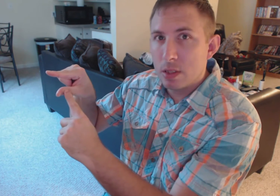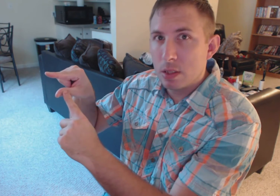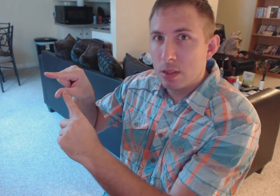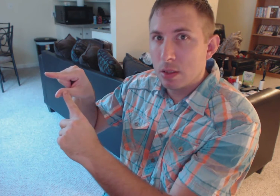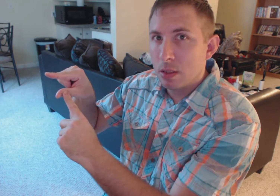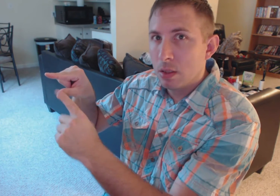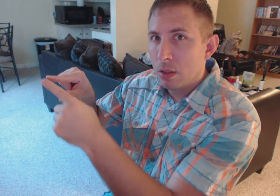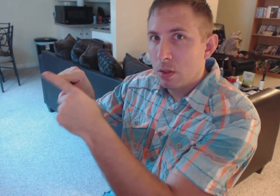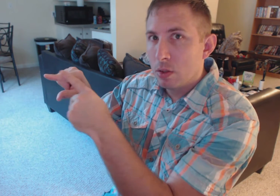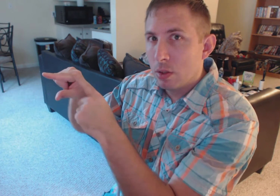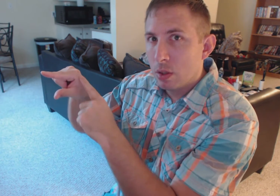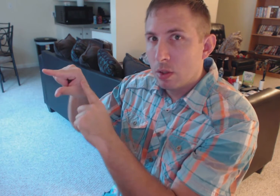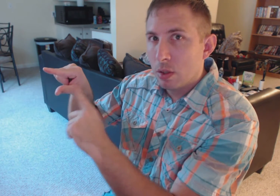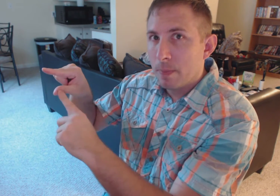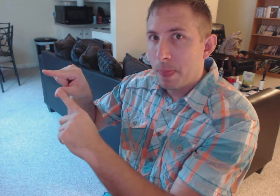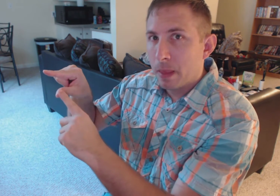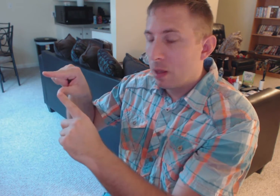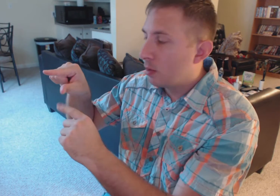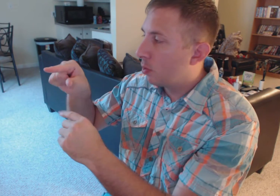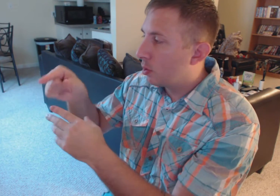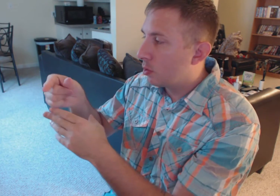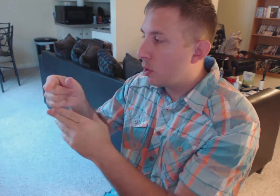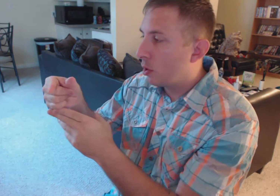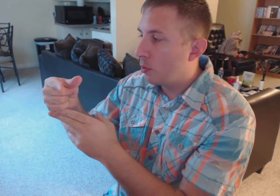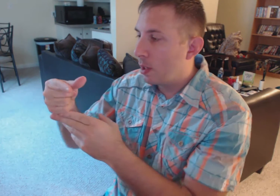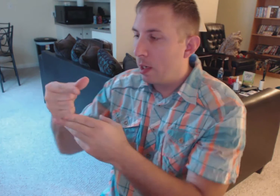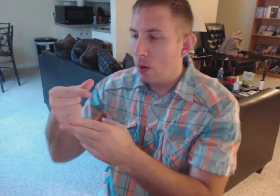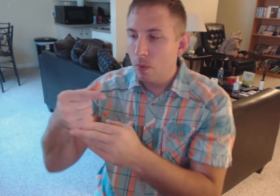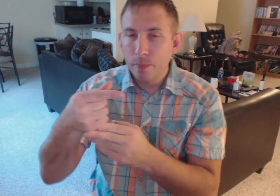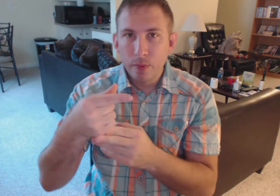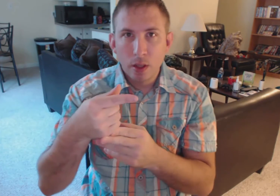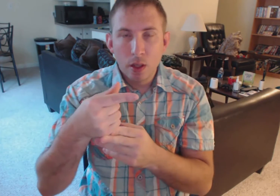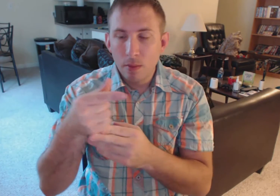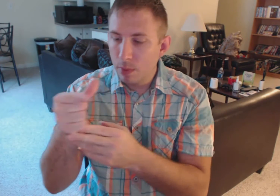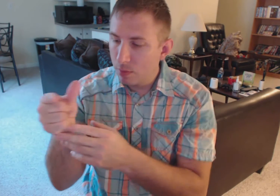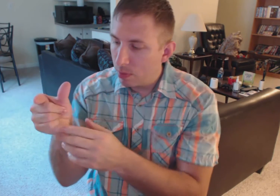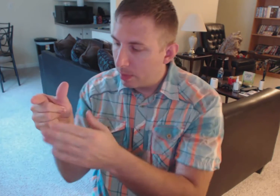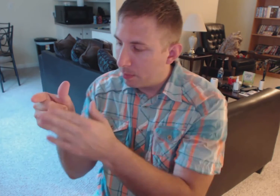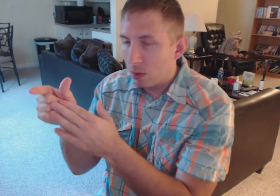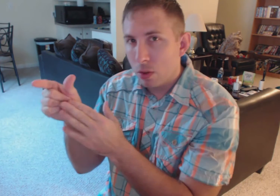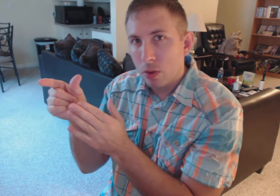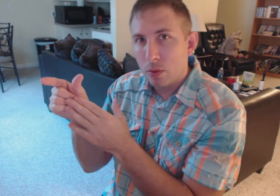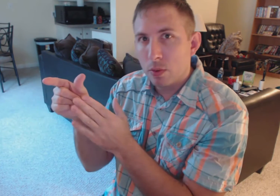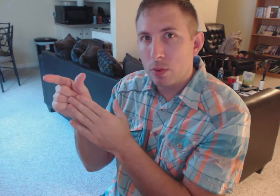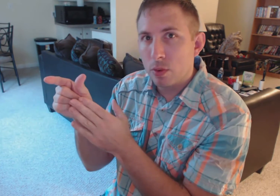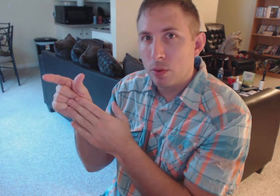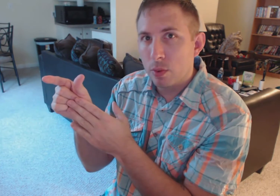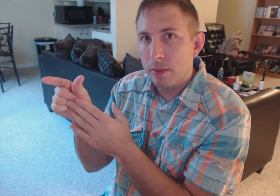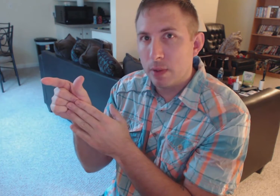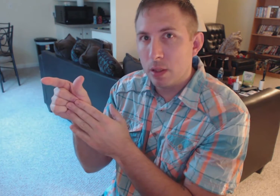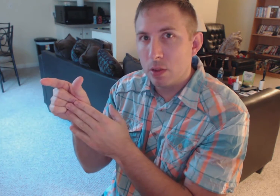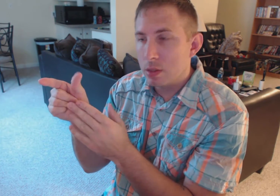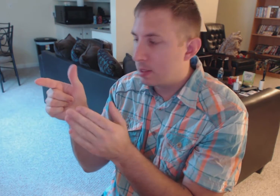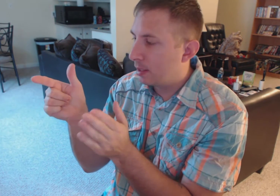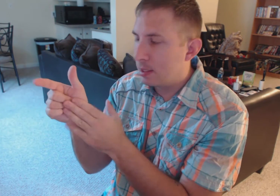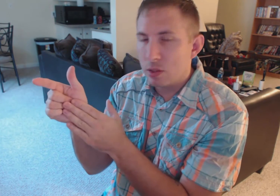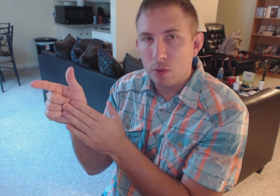this. And when you can turn around, but remember, three fingers against your